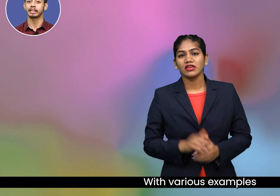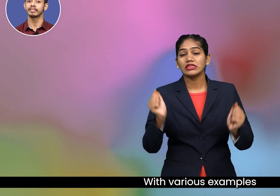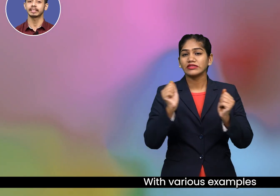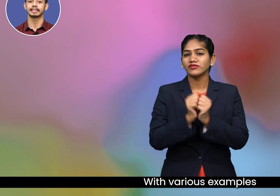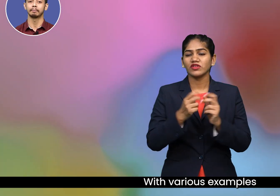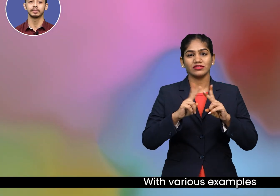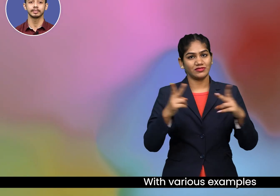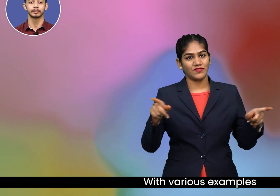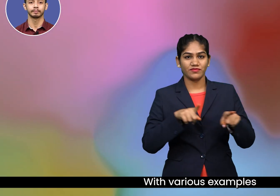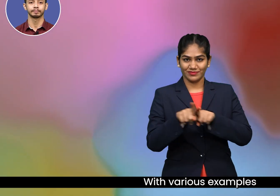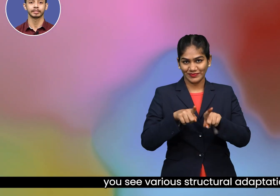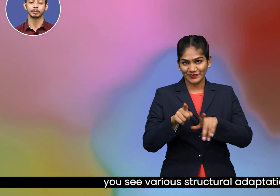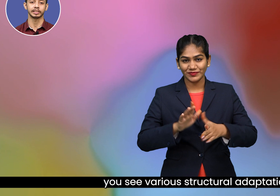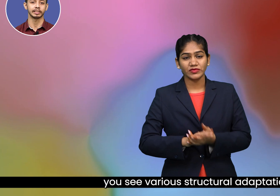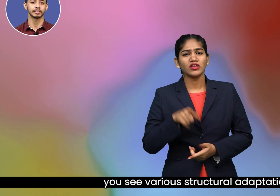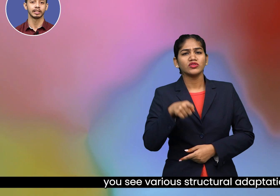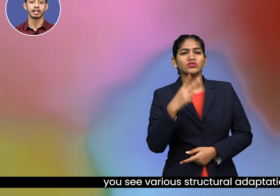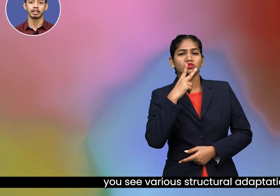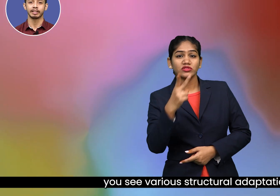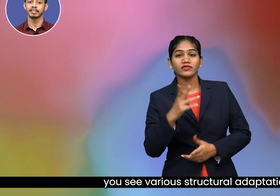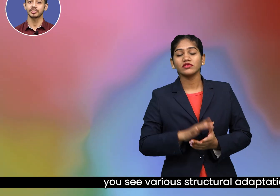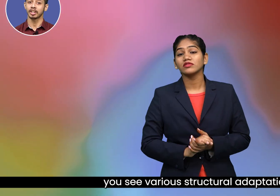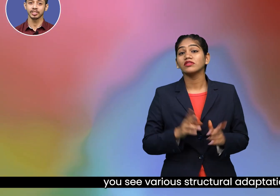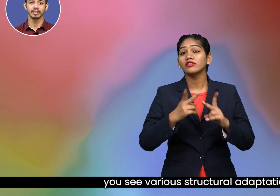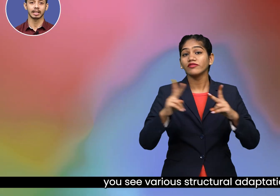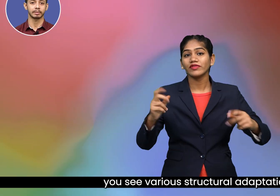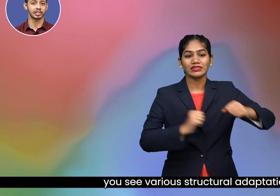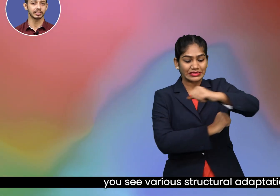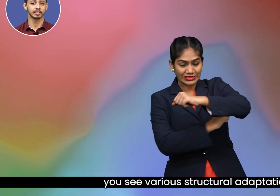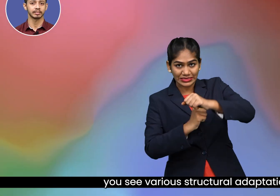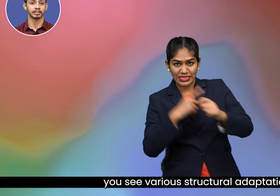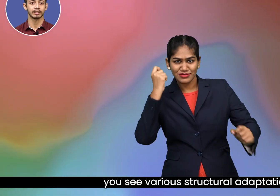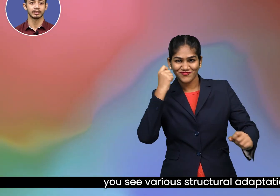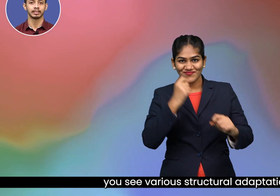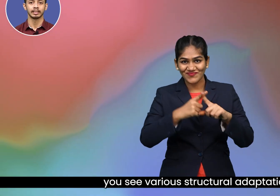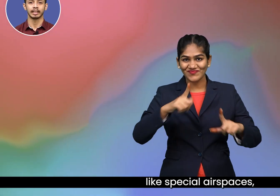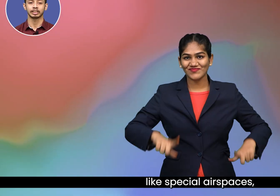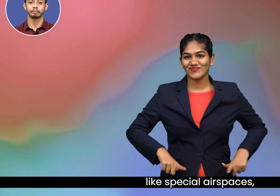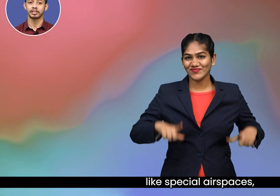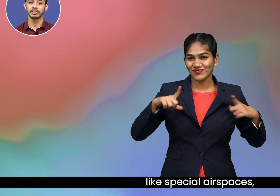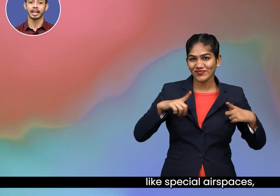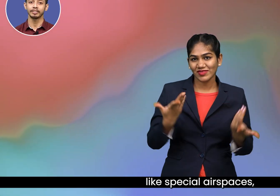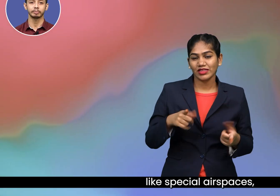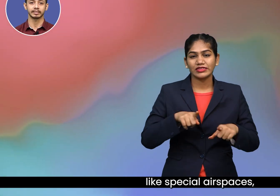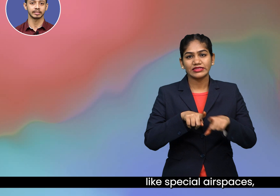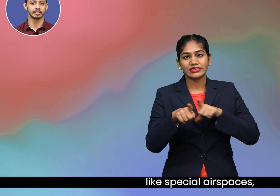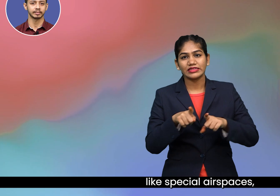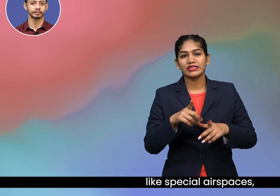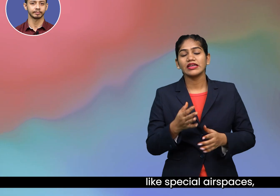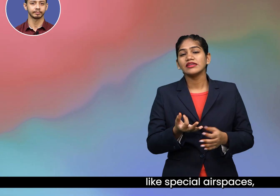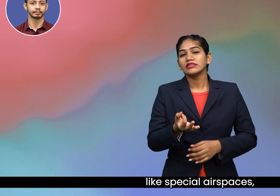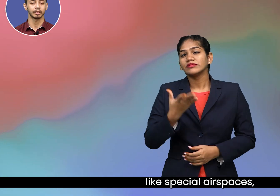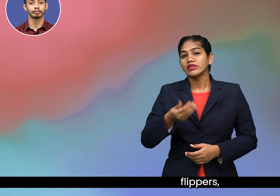with various examples. You see various structural adaptations like special air